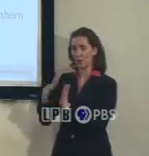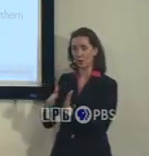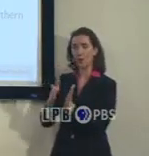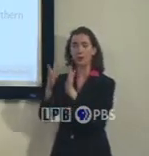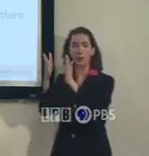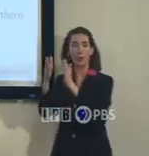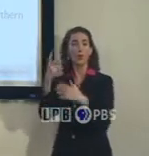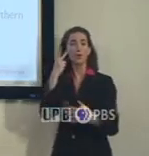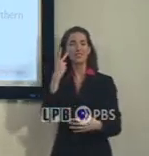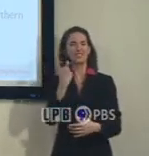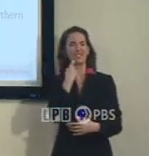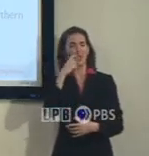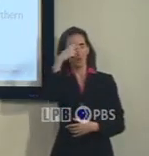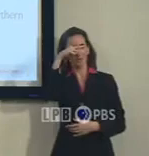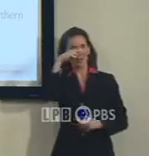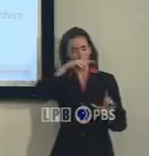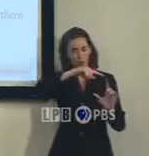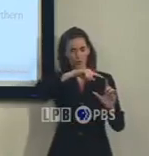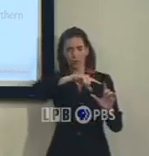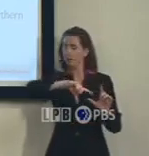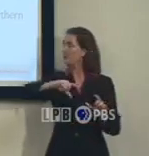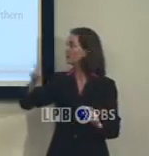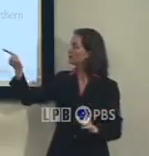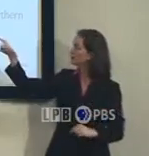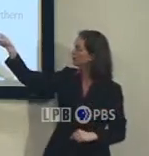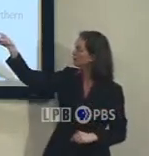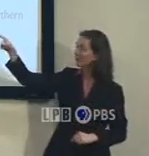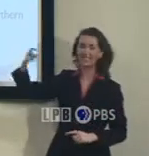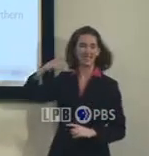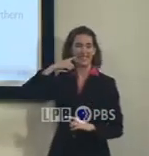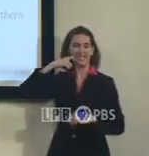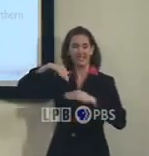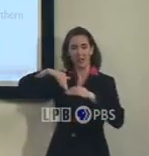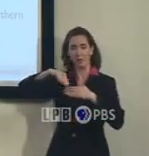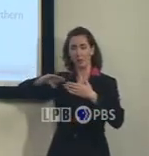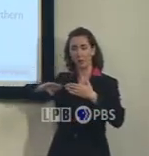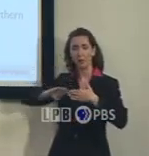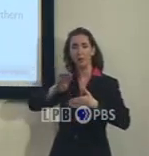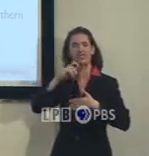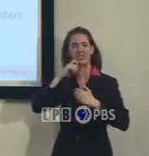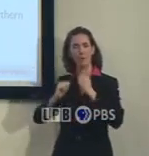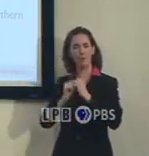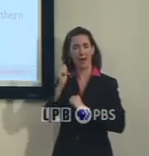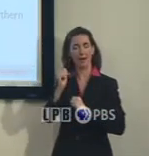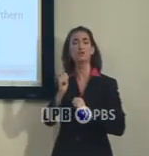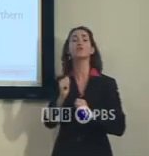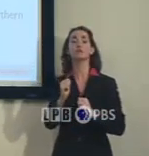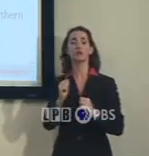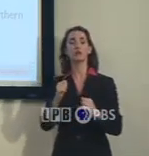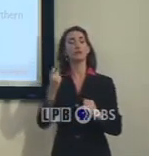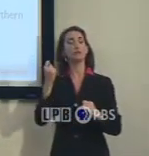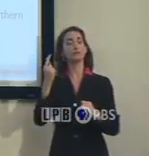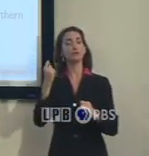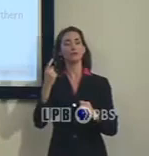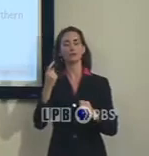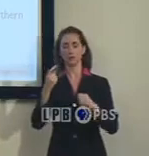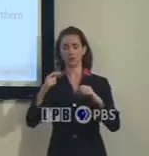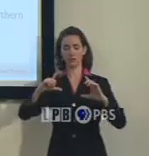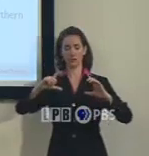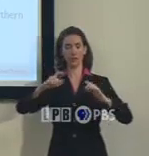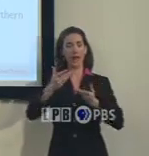coming off the Yucatan Peninsula right now as we speak. It was weakened by moving over land over the course of the